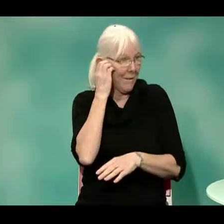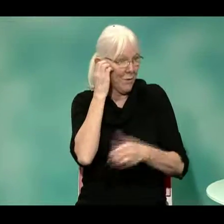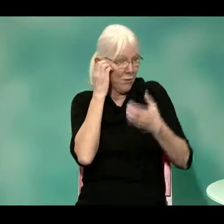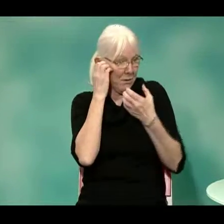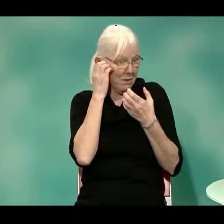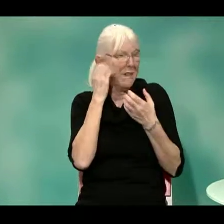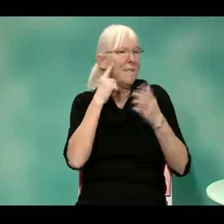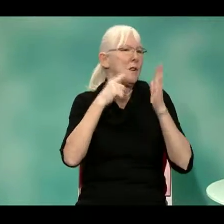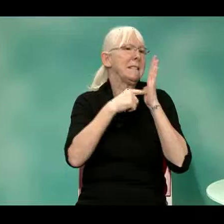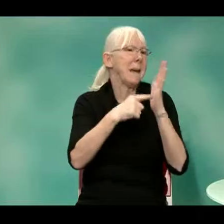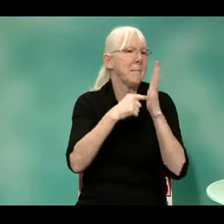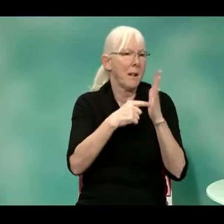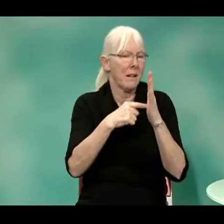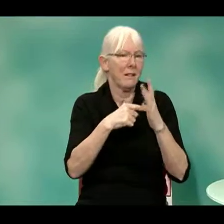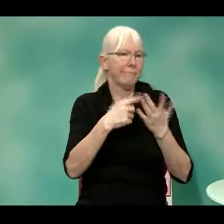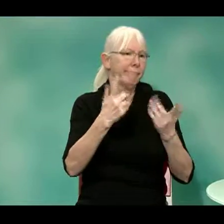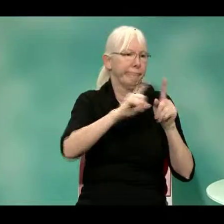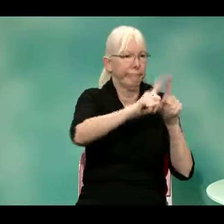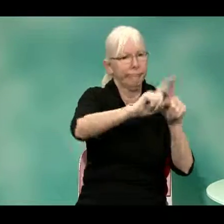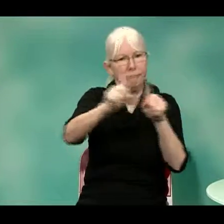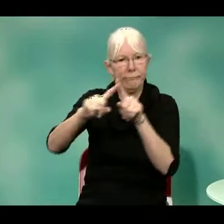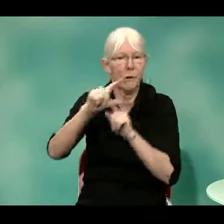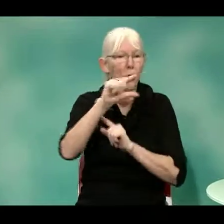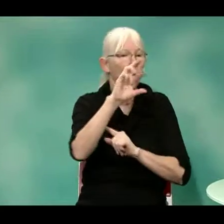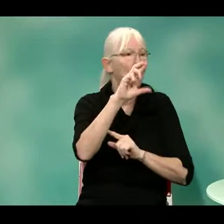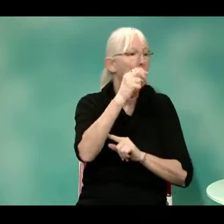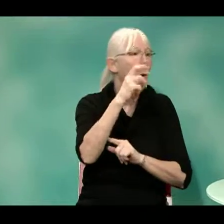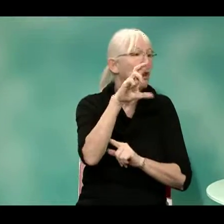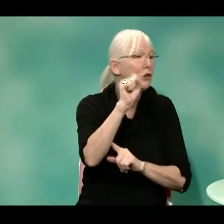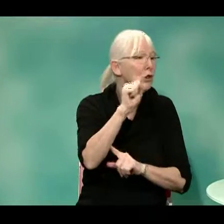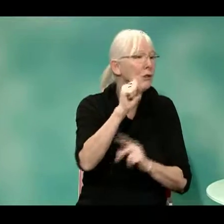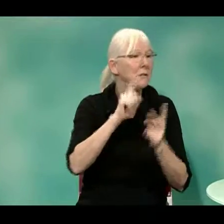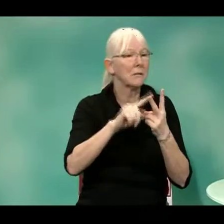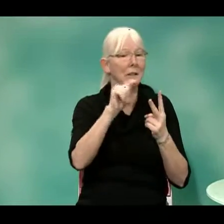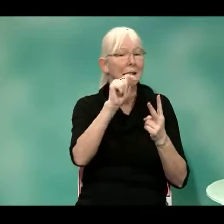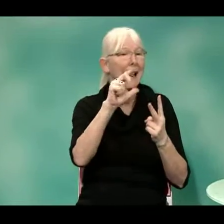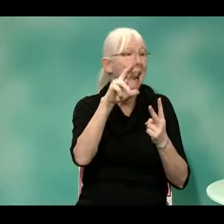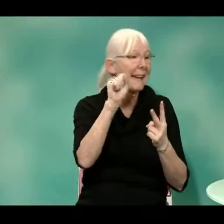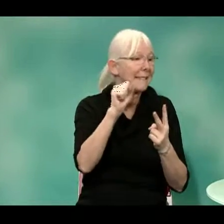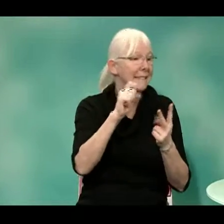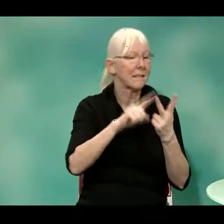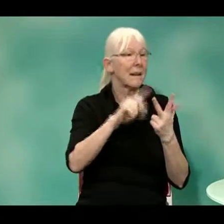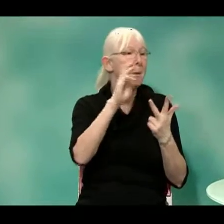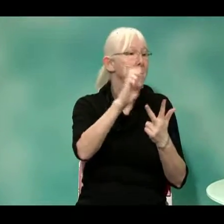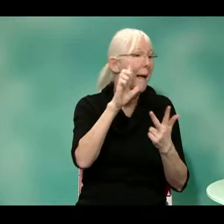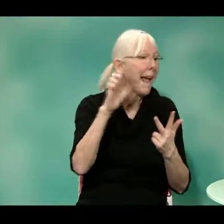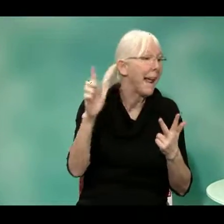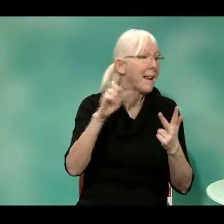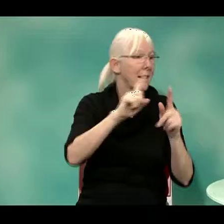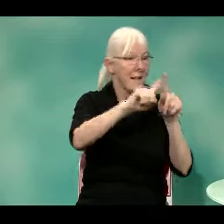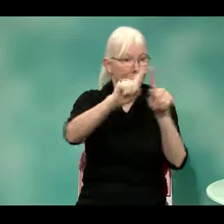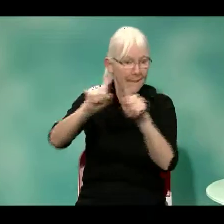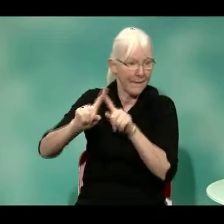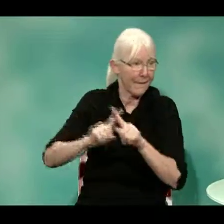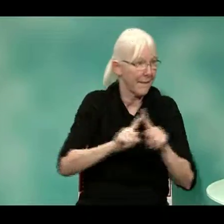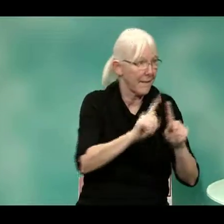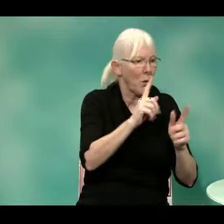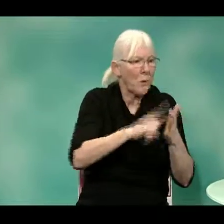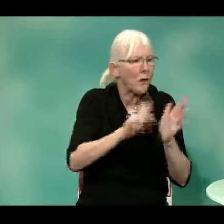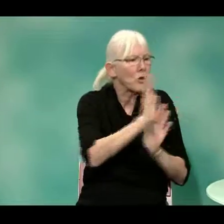person who is deaf or hard-of-hearing registers their phone first. With, you know, if you're with Rogers or Telus or Bell, all the